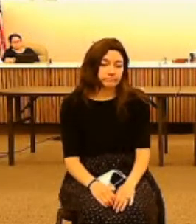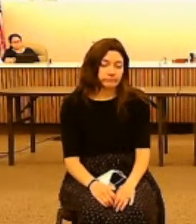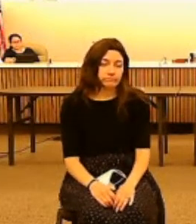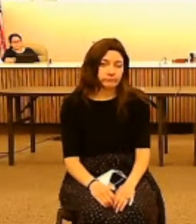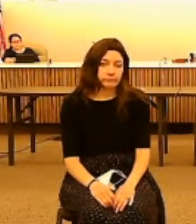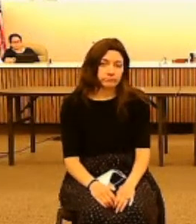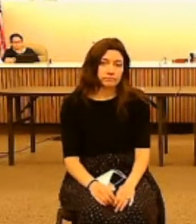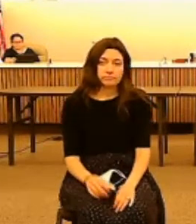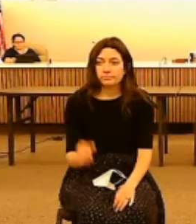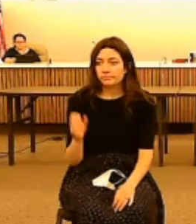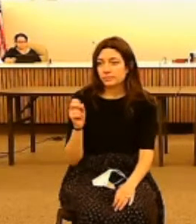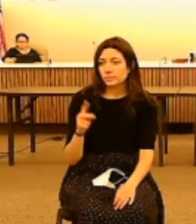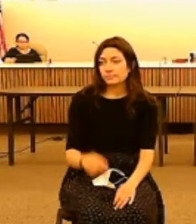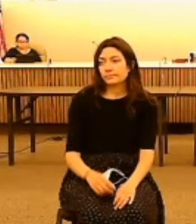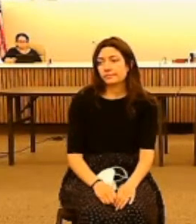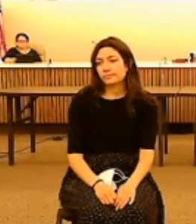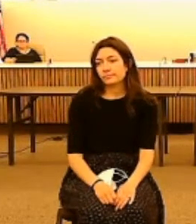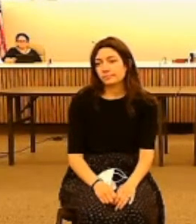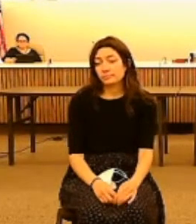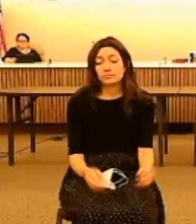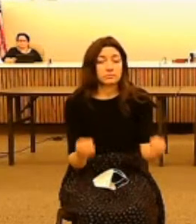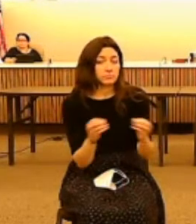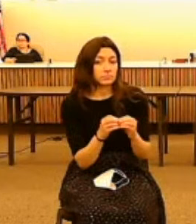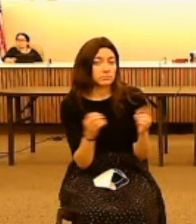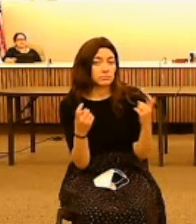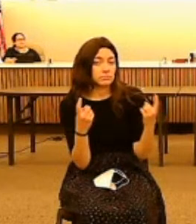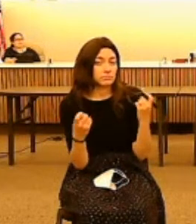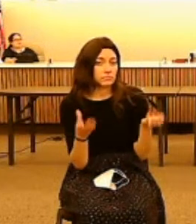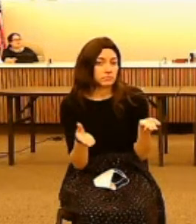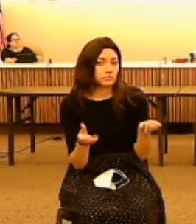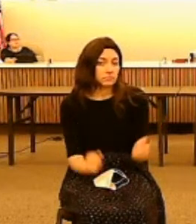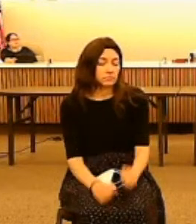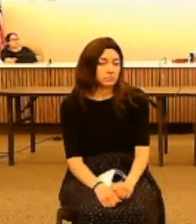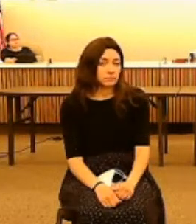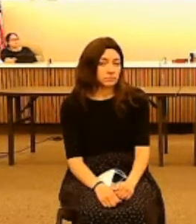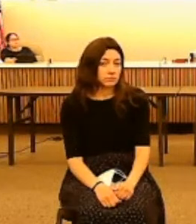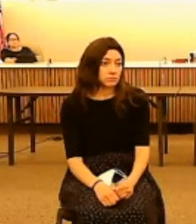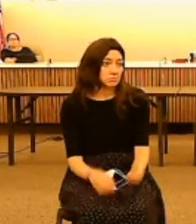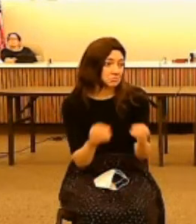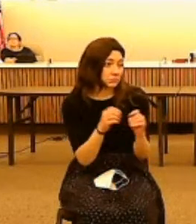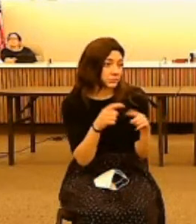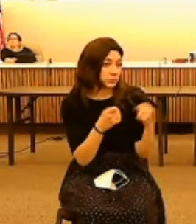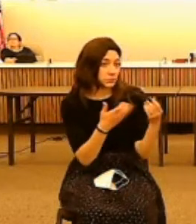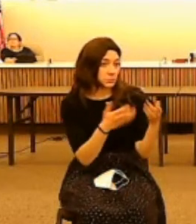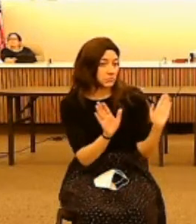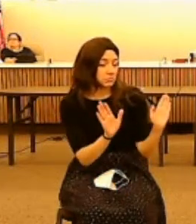out. Okay. Any other questions? Anything from the public?